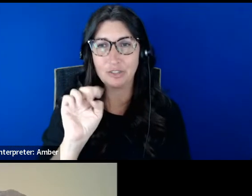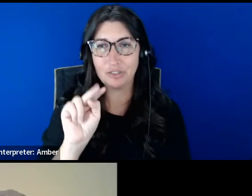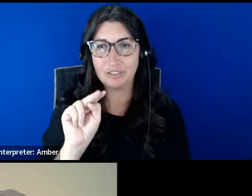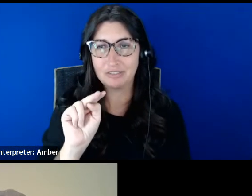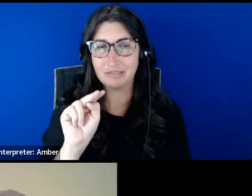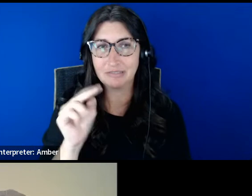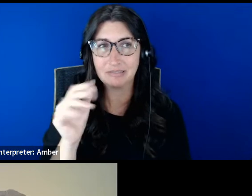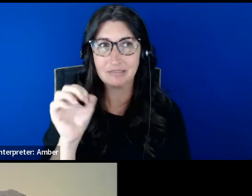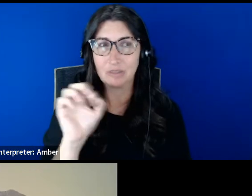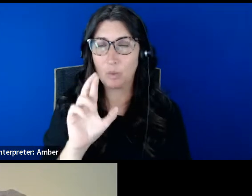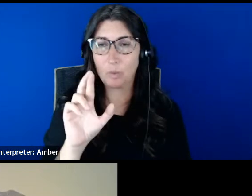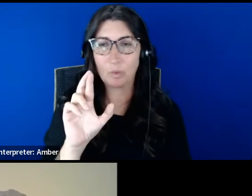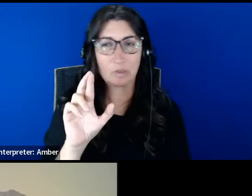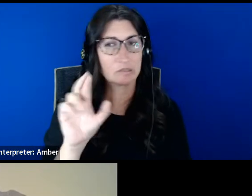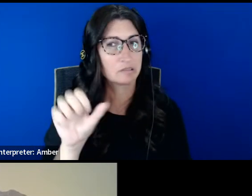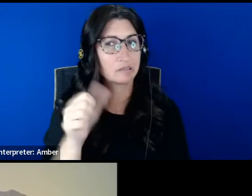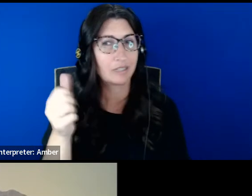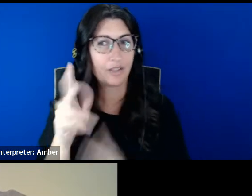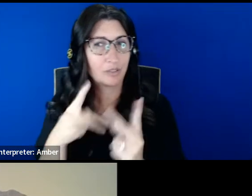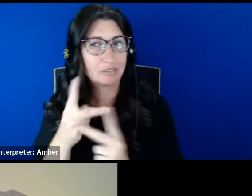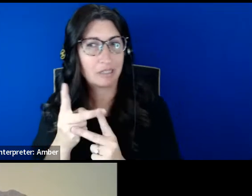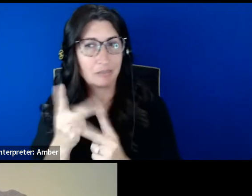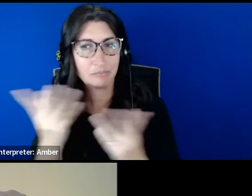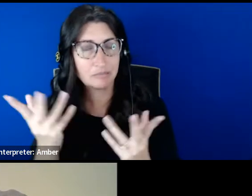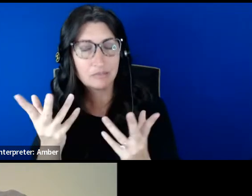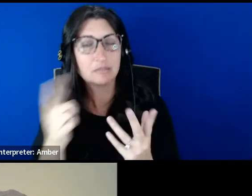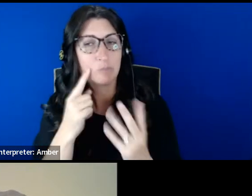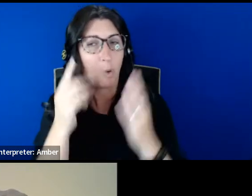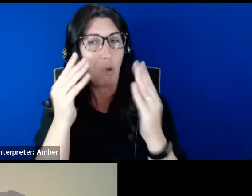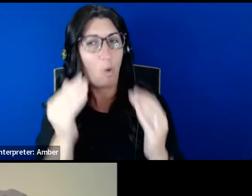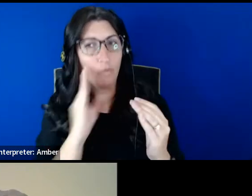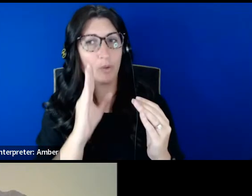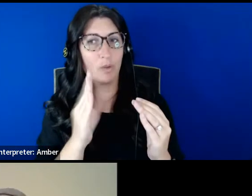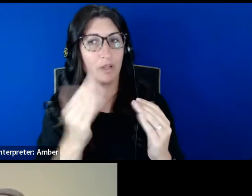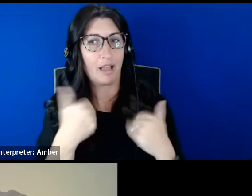or even other kinds of forms. So hopefully we'll have more in the future.